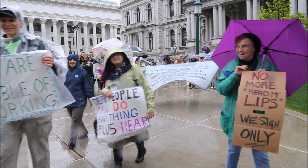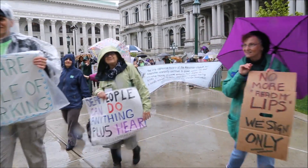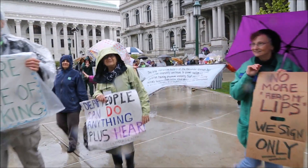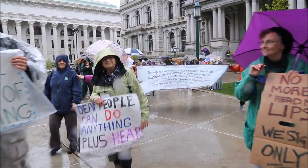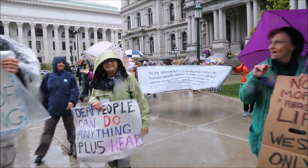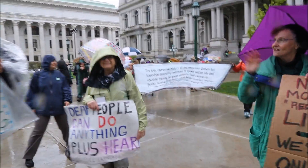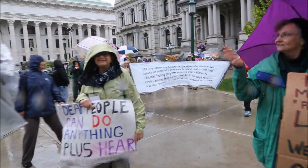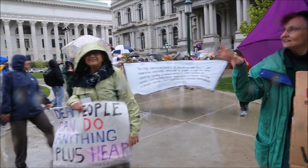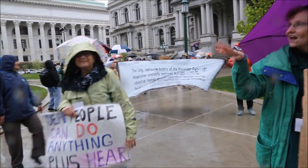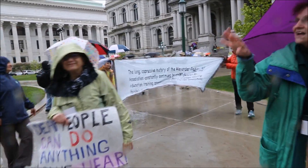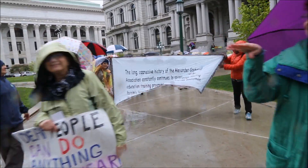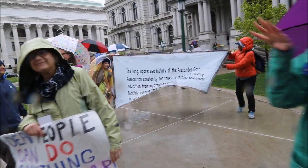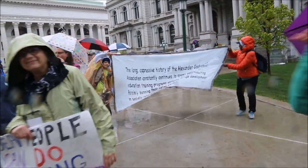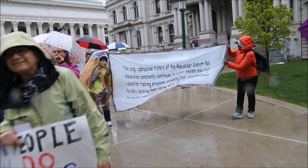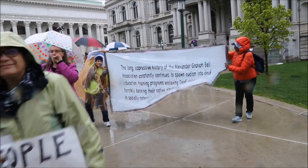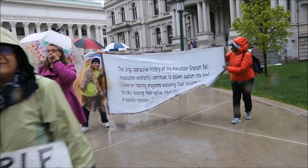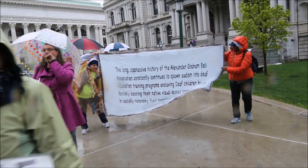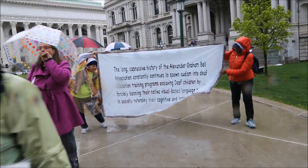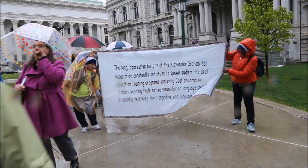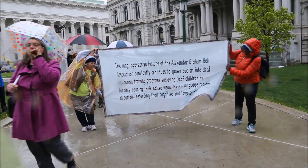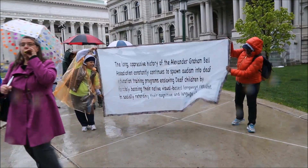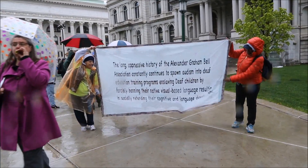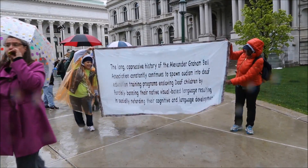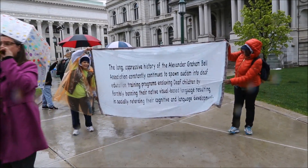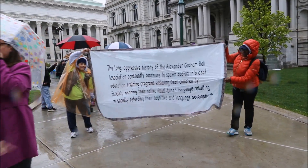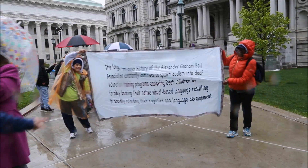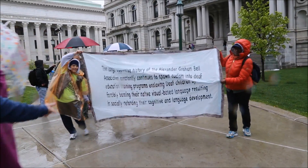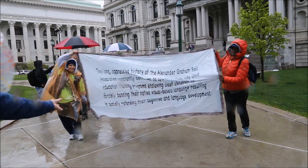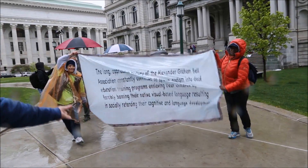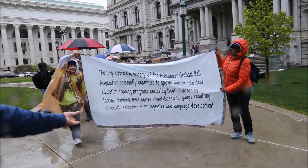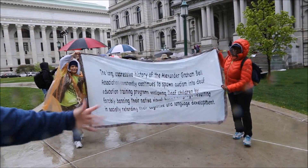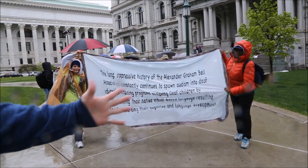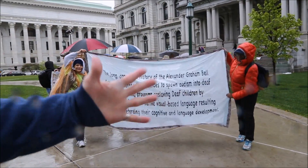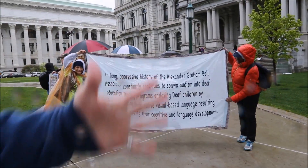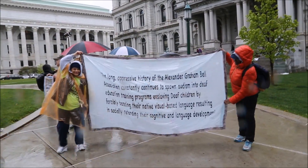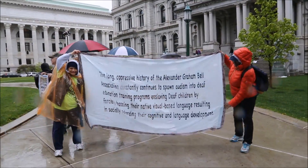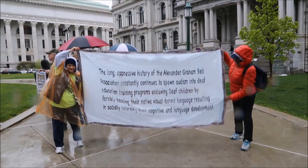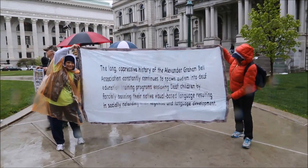They're right. I saw your cameras in here. Times is here. Reporters